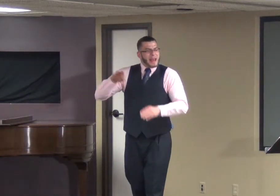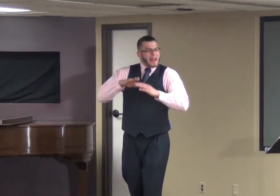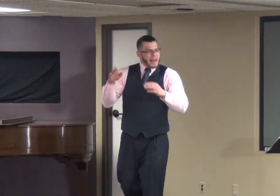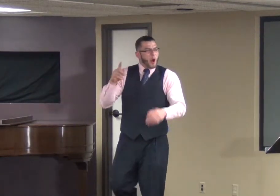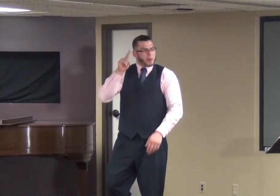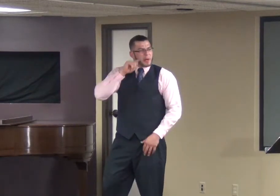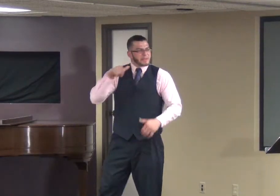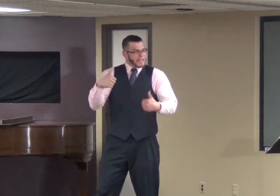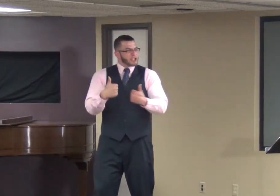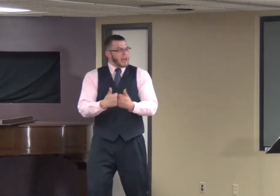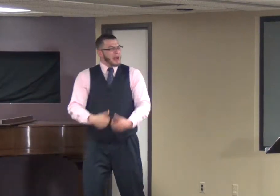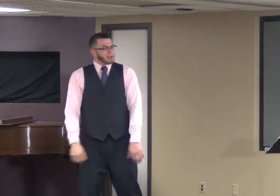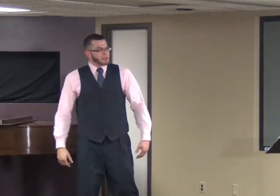He opened up Teen Challenge.